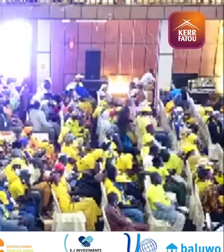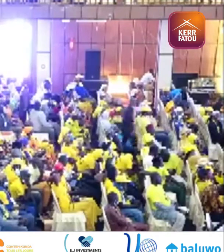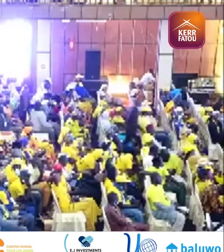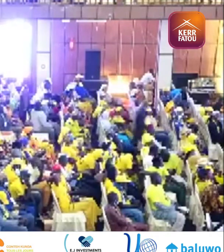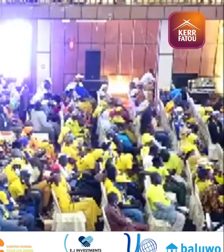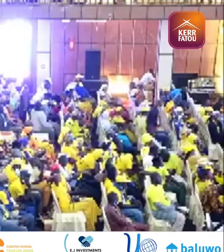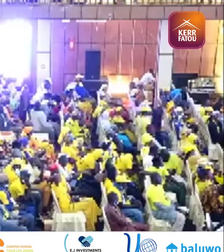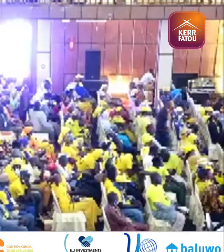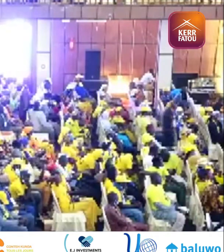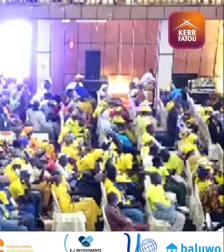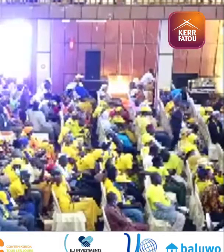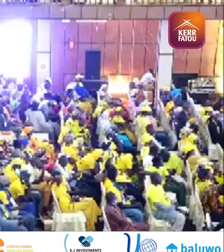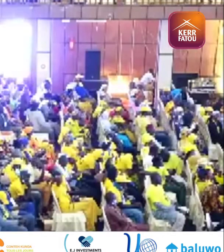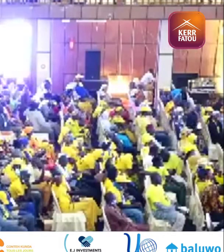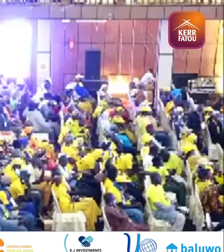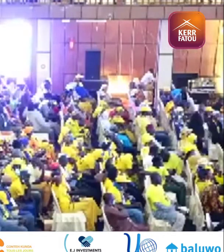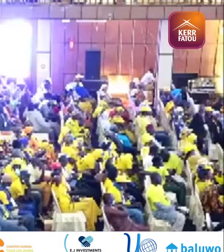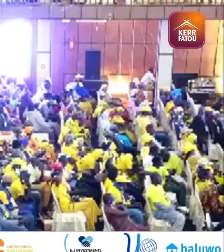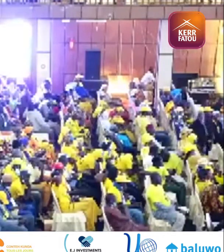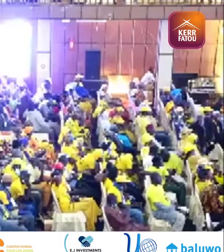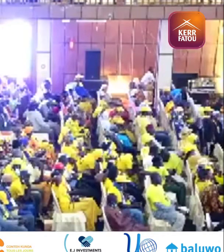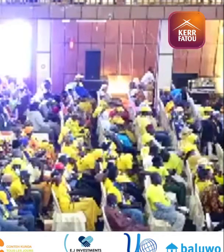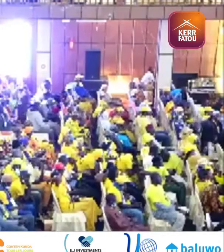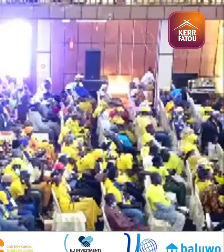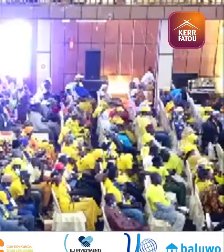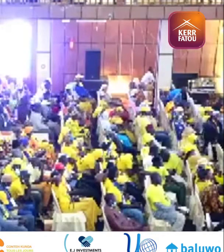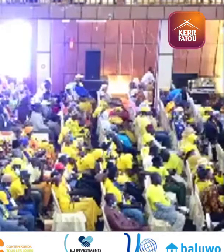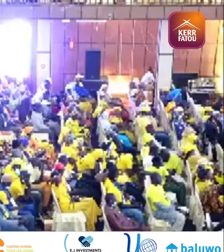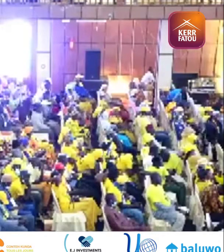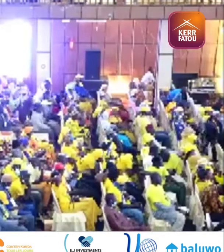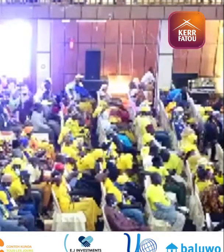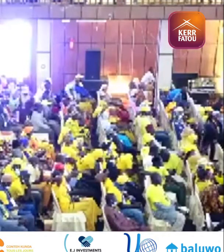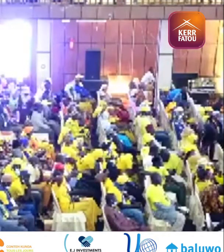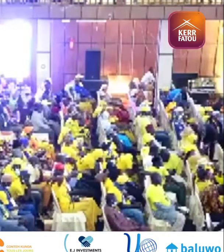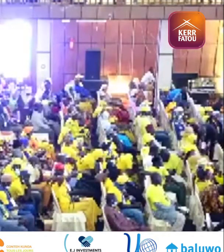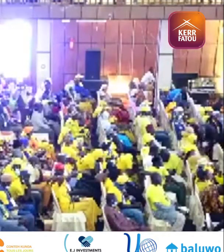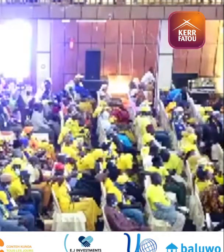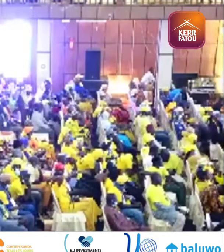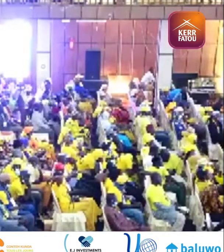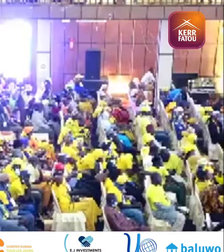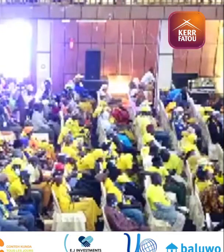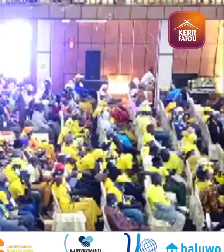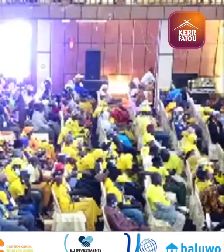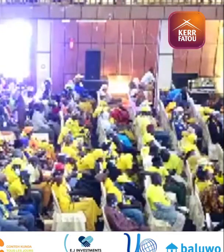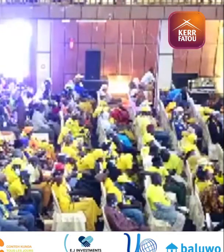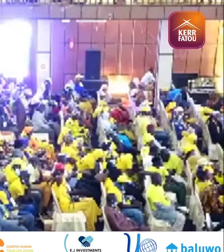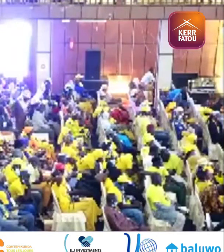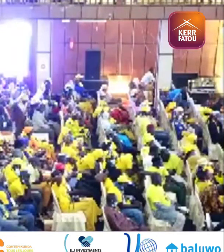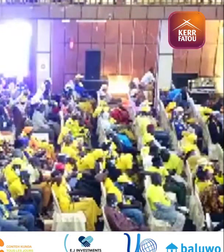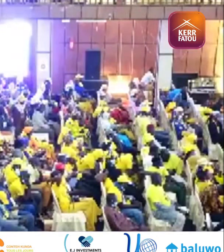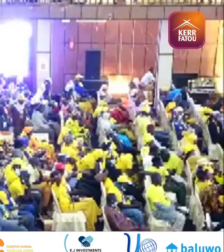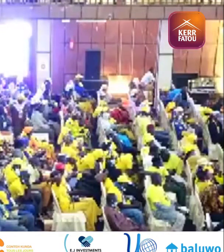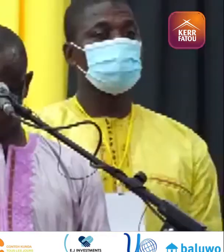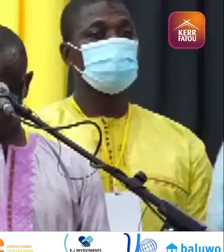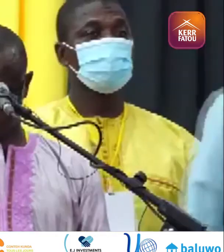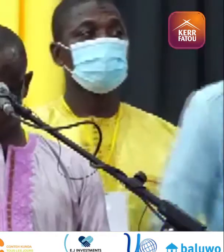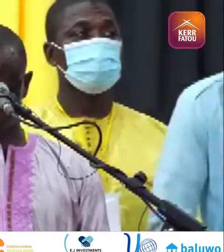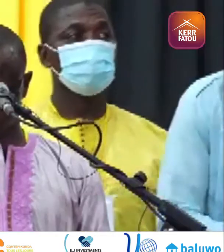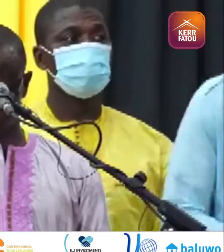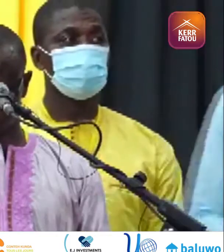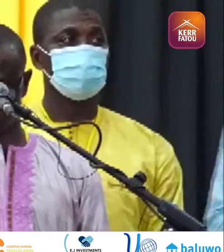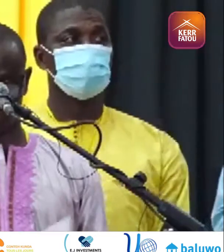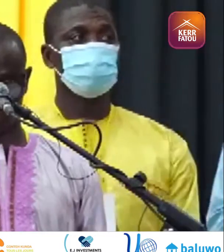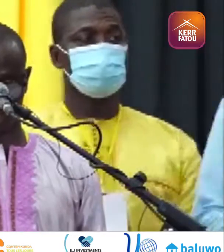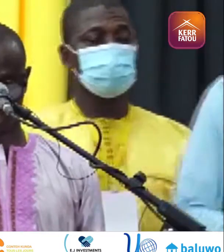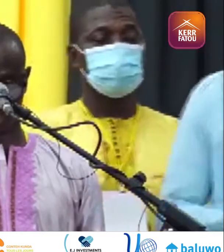sponsored candidate. And this defines the function of the said officers. Article 16 of the Constitution is amended